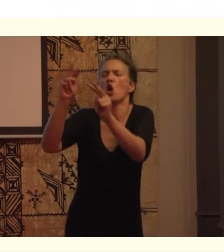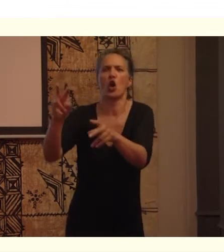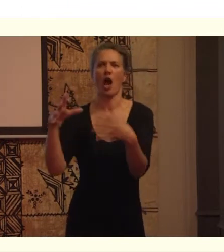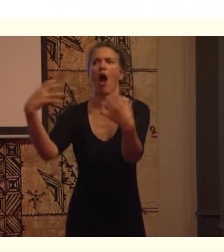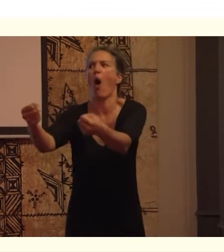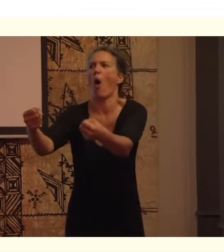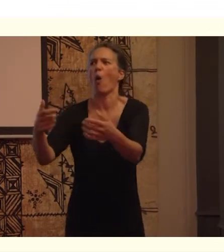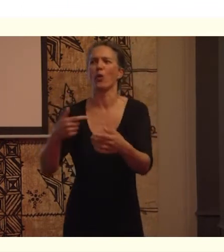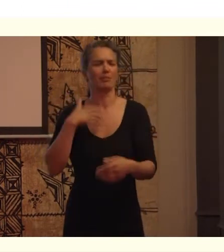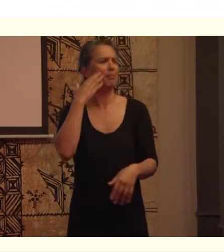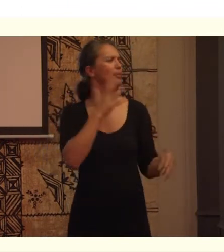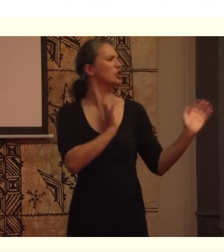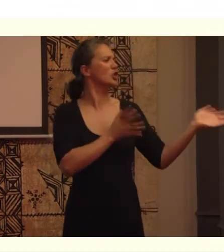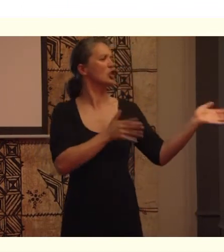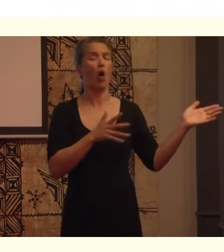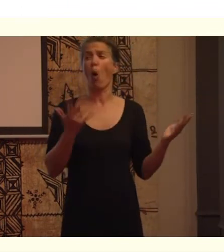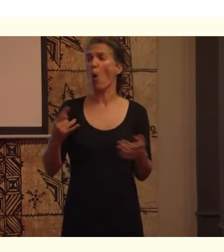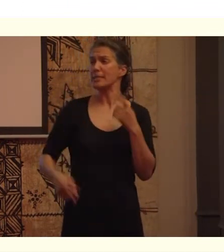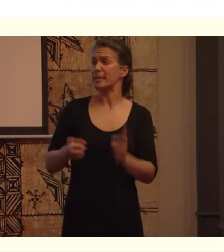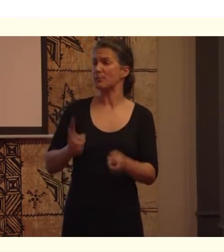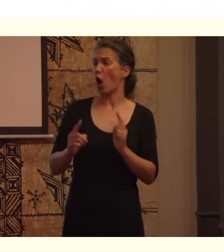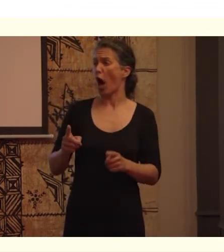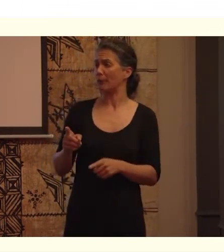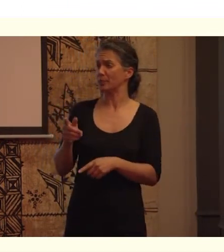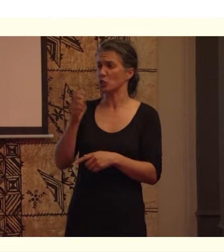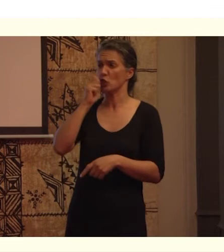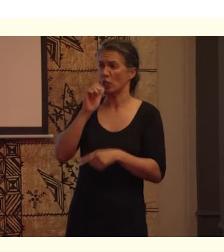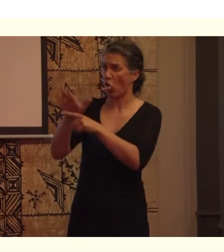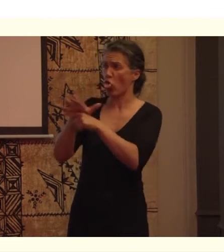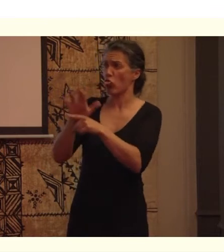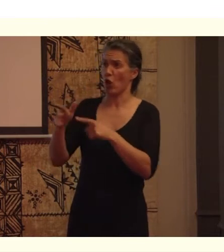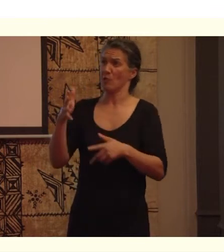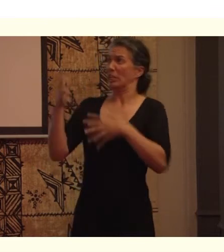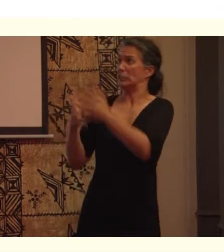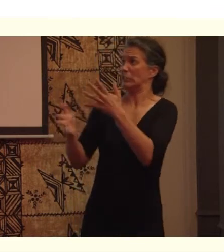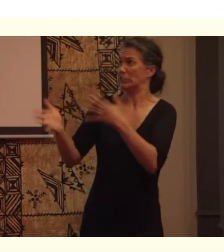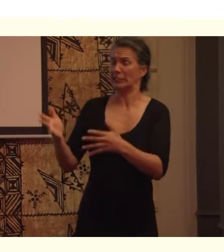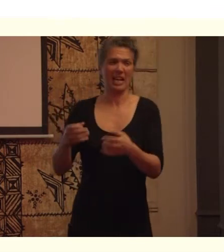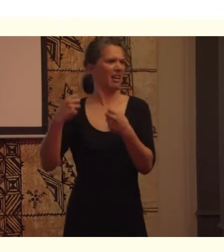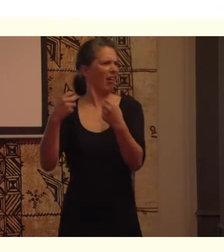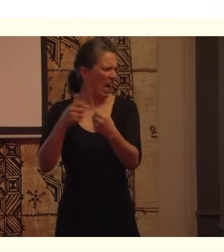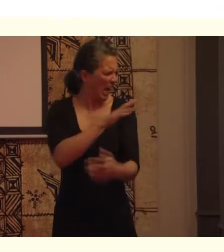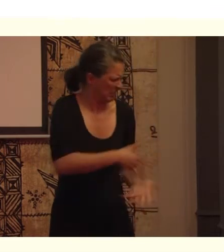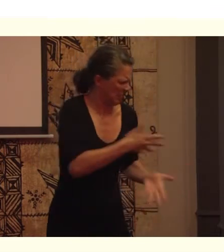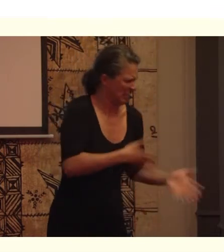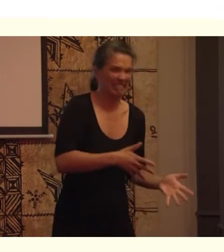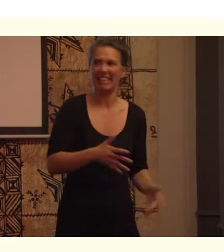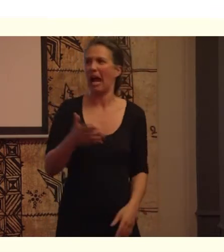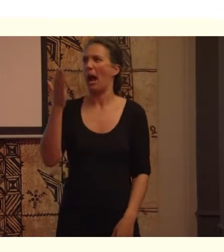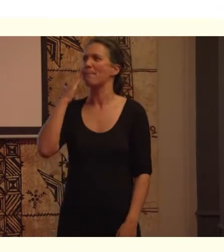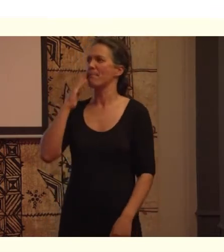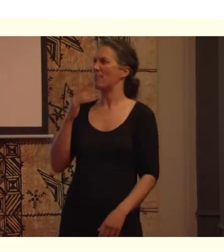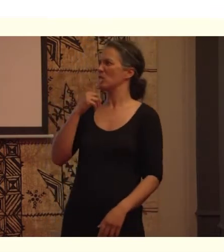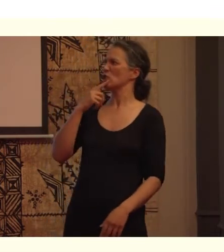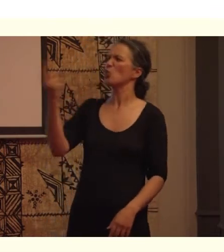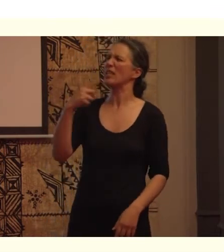Or if we're just having a full-on argument, you know, we'll be in sign and we're just like, and everyone's like, but also, and I'm just swearing at her like,